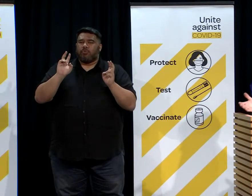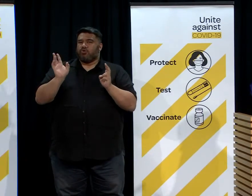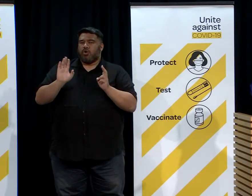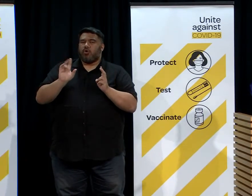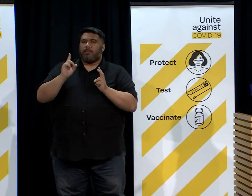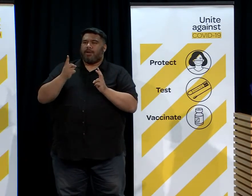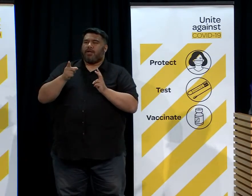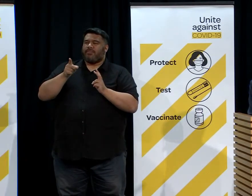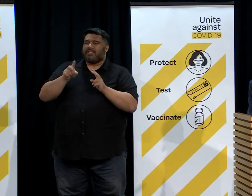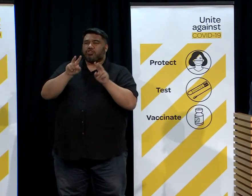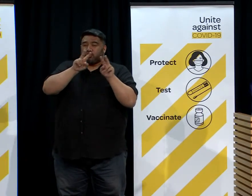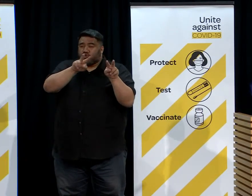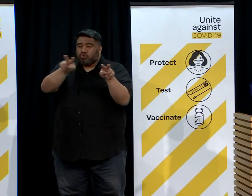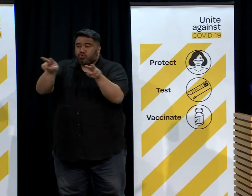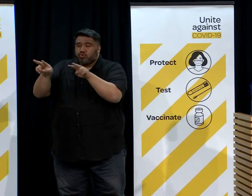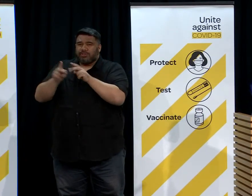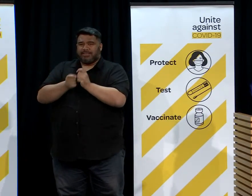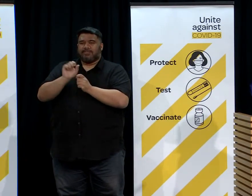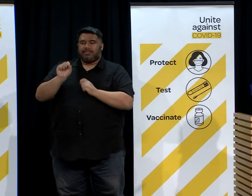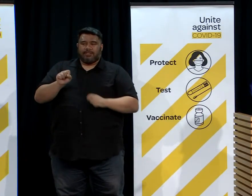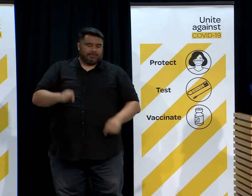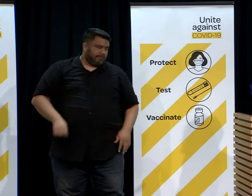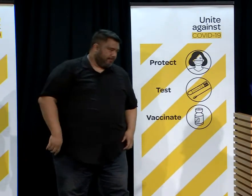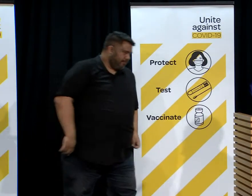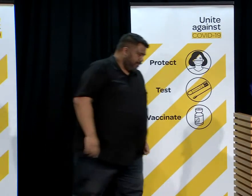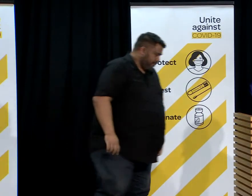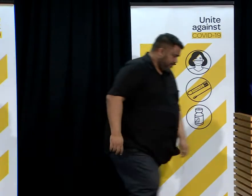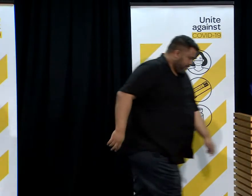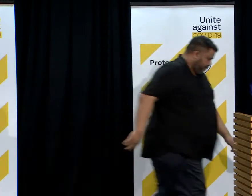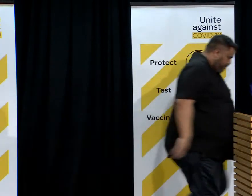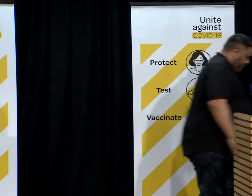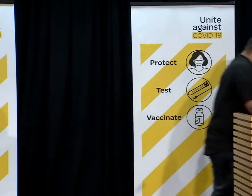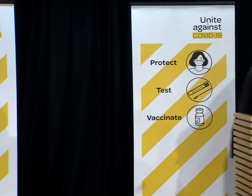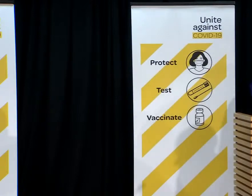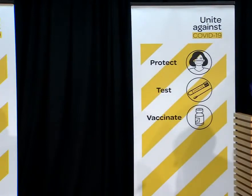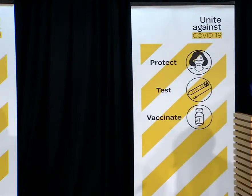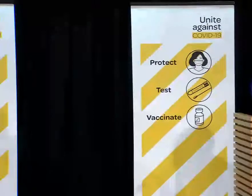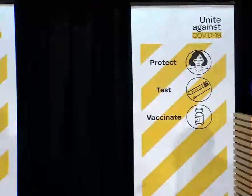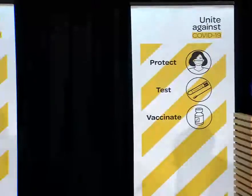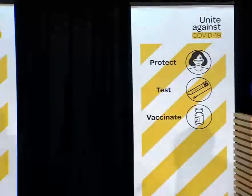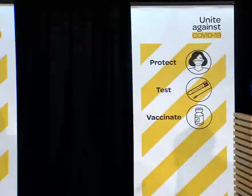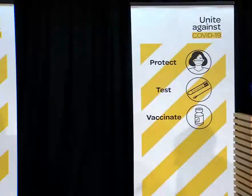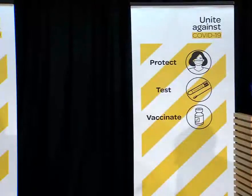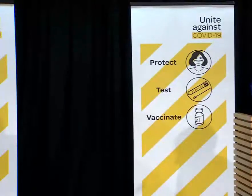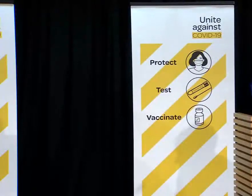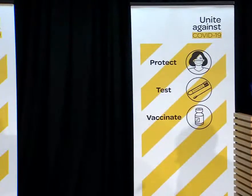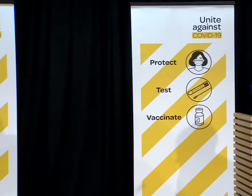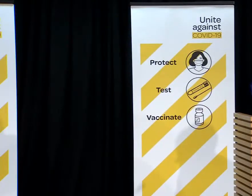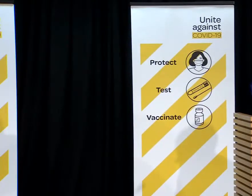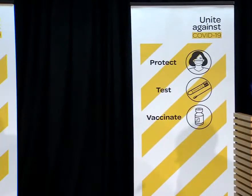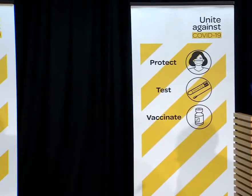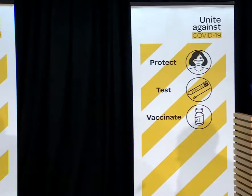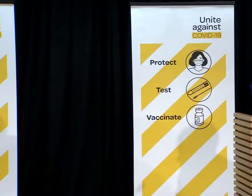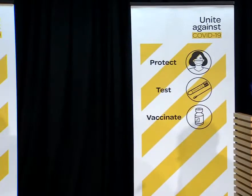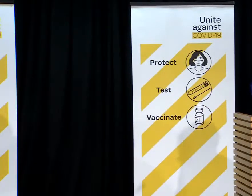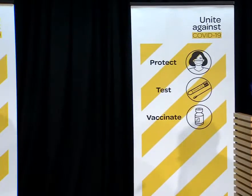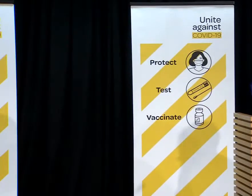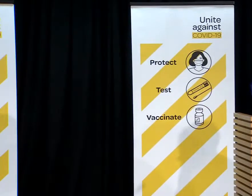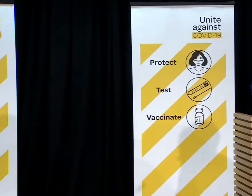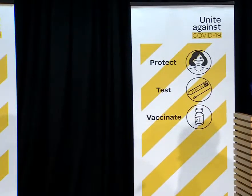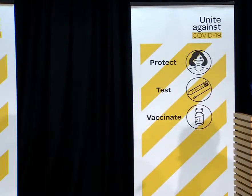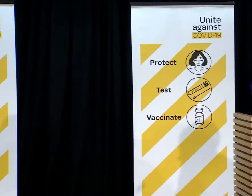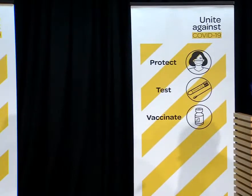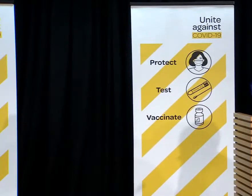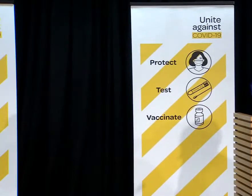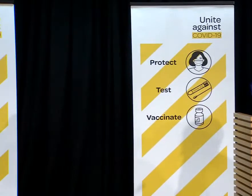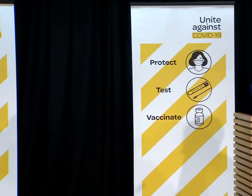surveillance, asymptomatic surveillance testing. Sorry, Henry and then Charlie. Is sewage testing a little bit, I guess, not sensitive enough to be able to